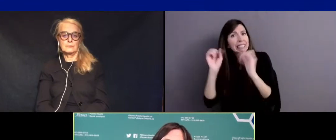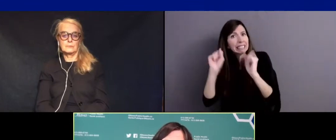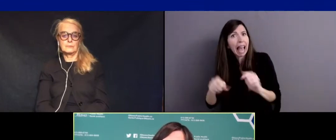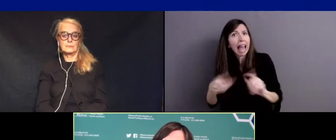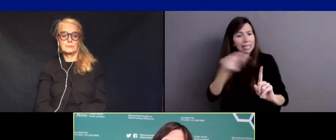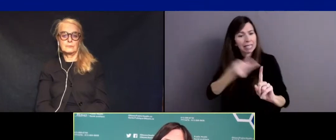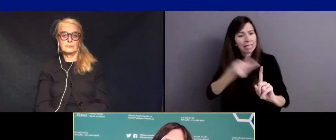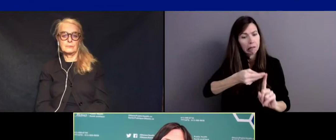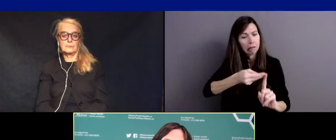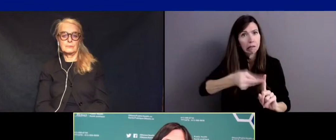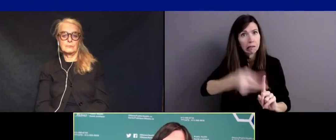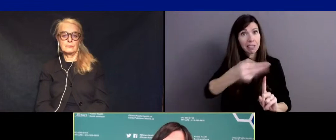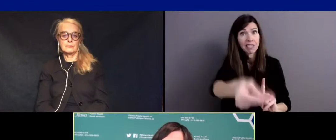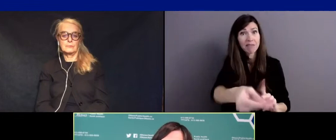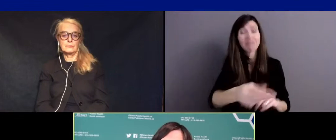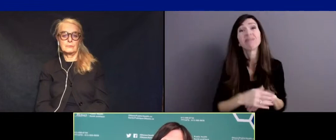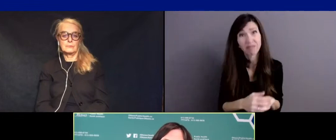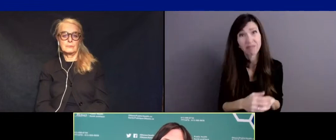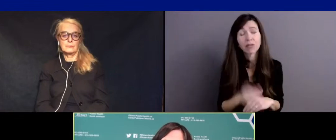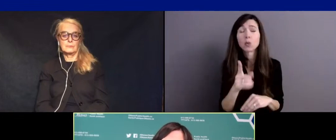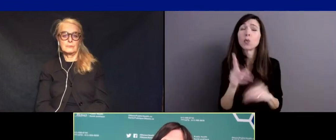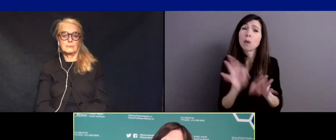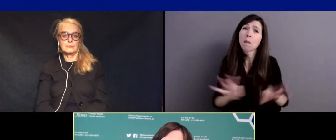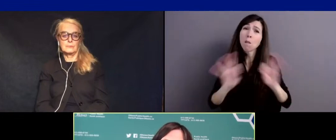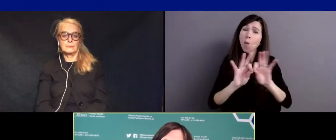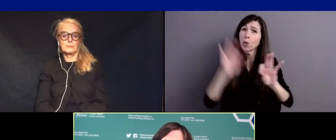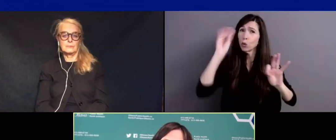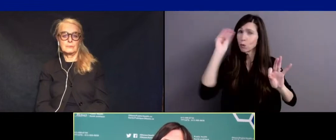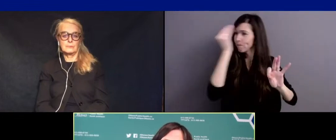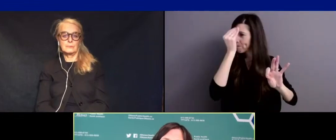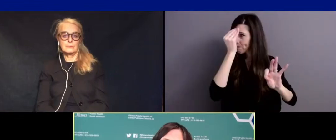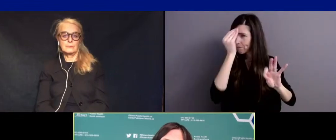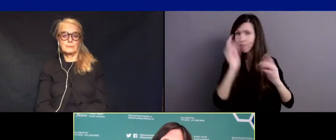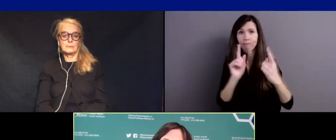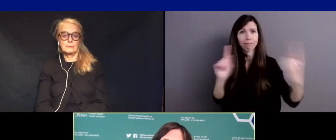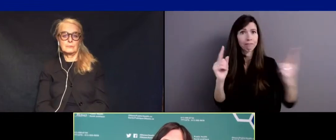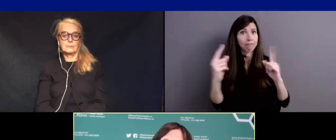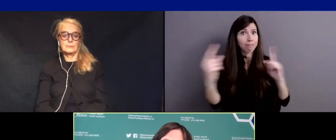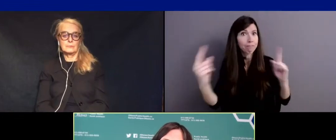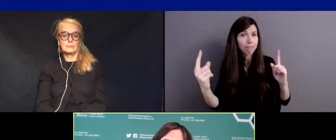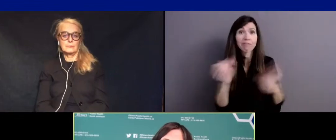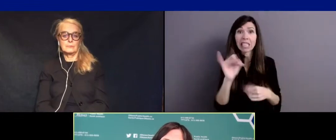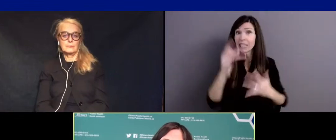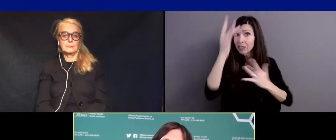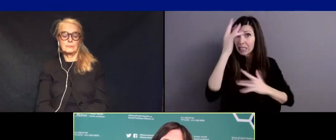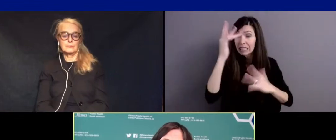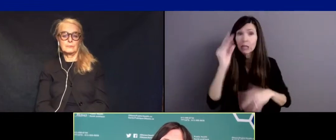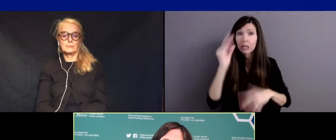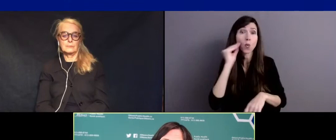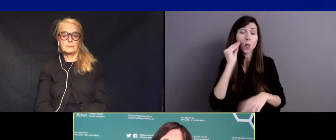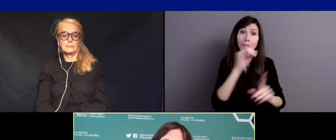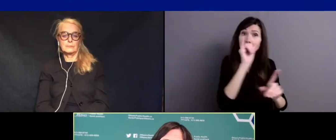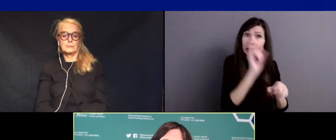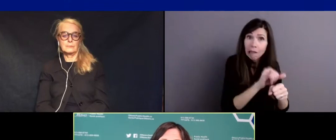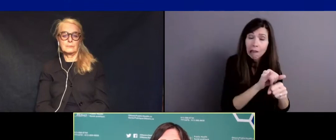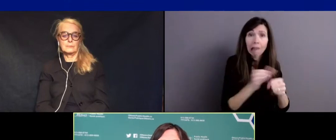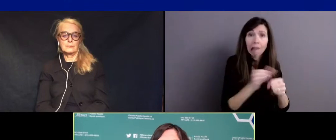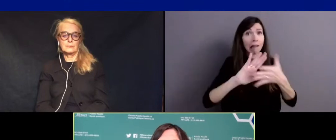mask wearing, physical distancing, hand washing, and staying home when sick to reduce the transmission of the virus.